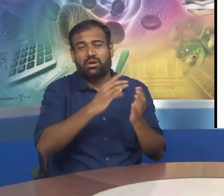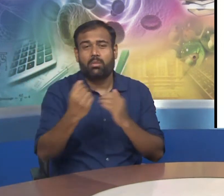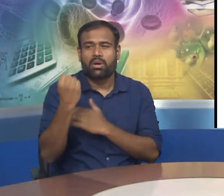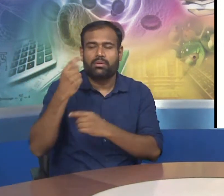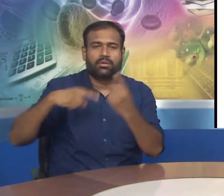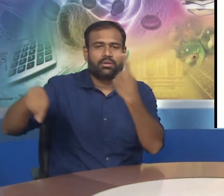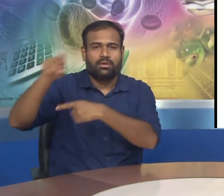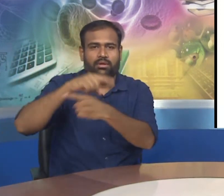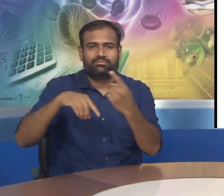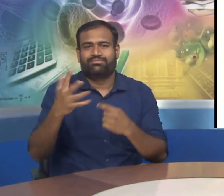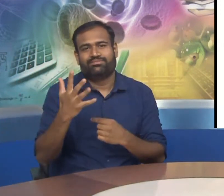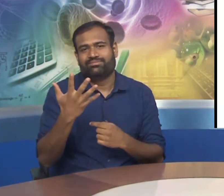cannot arbitrarily remove them.